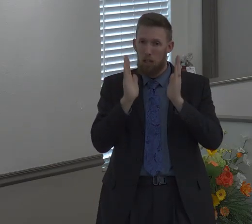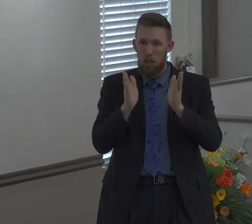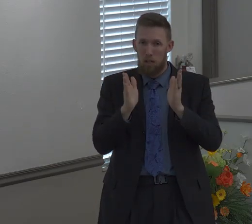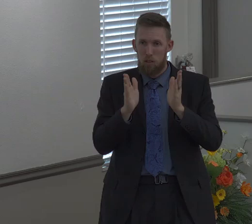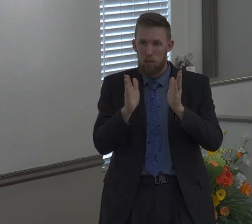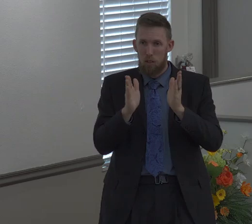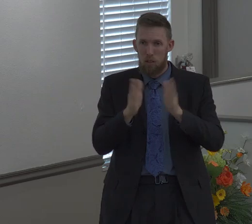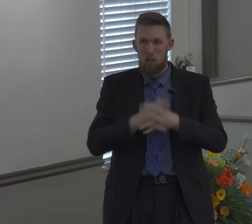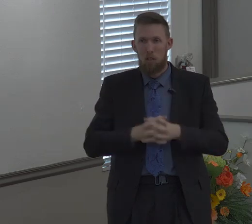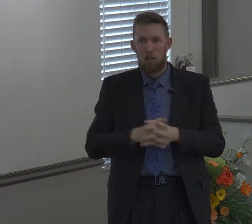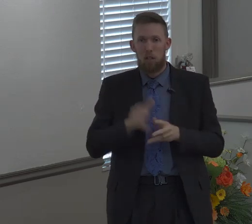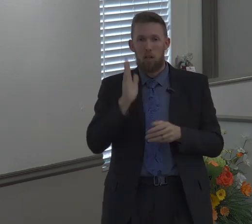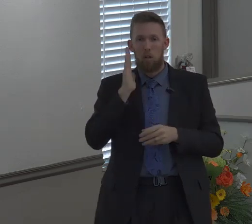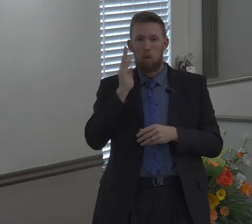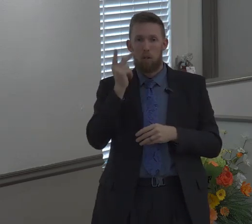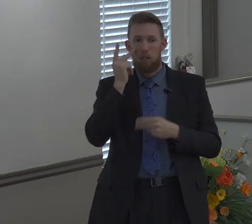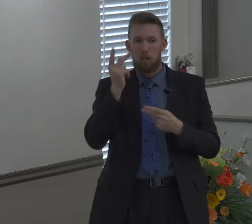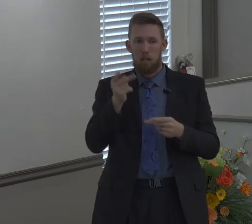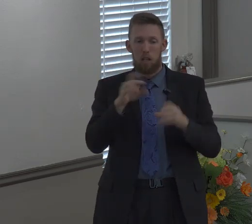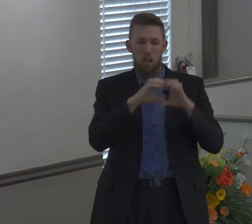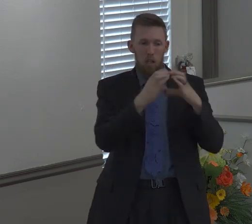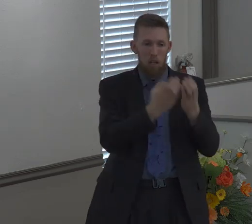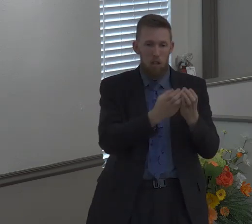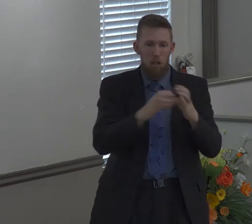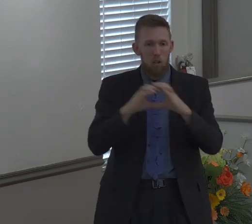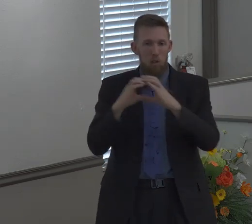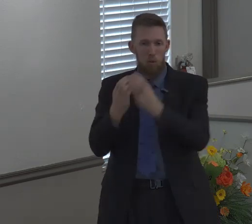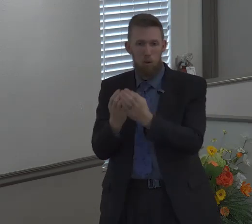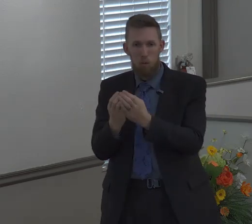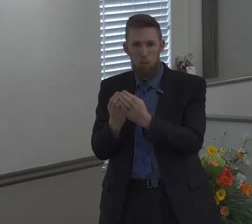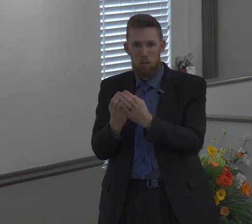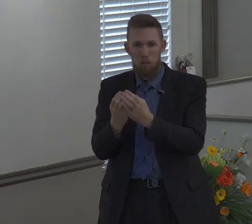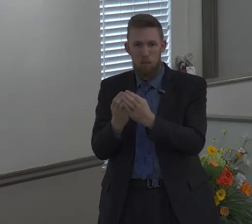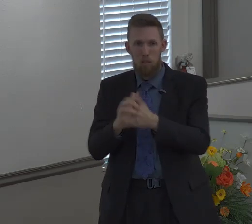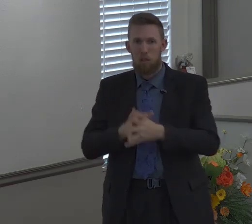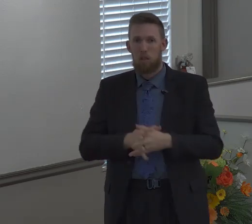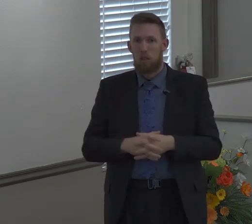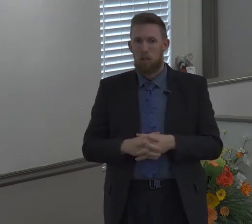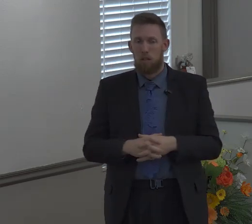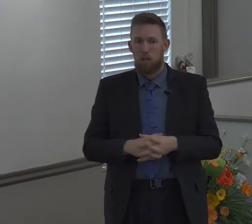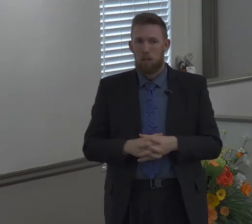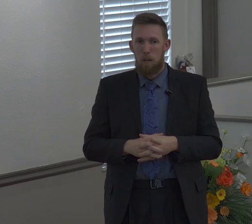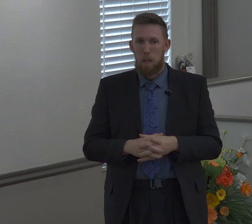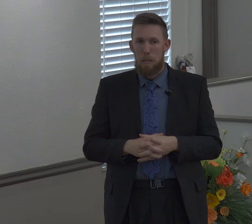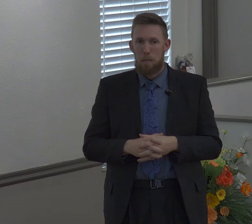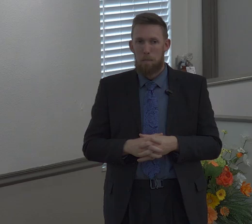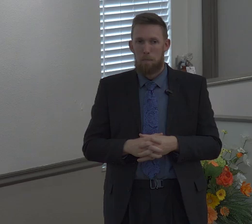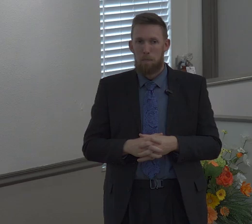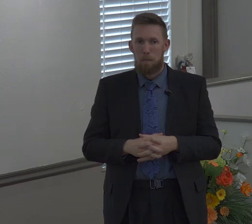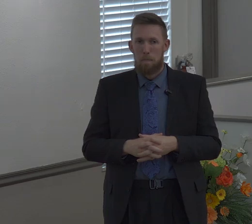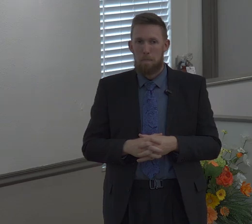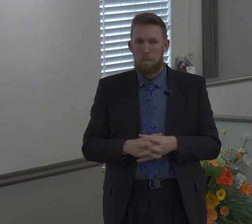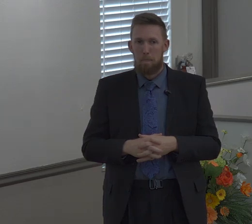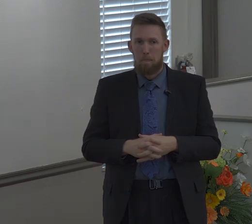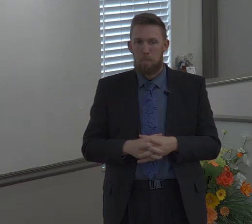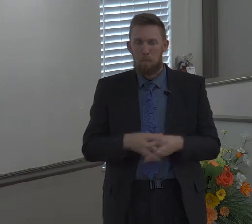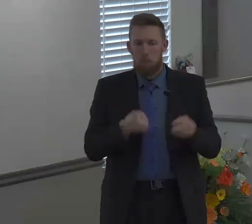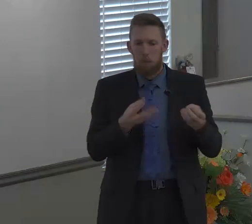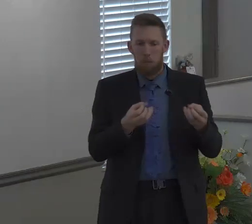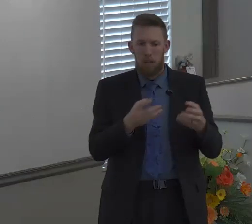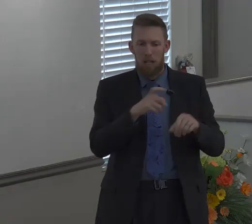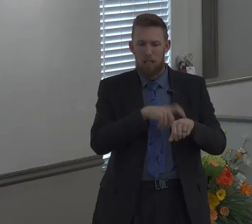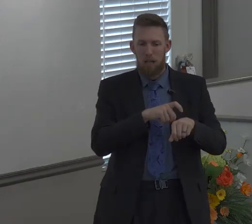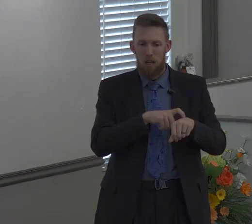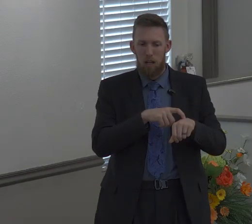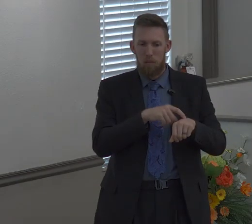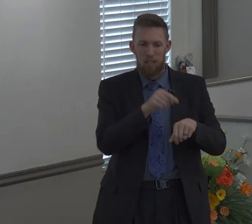attention, you will see groups of people around, not cliques, I'm talking about groups of people around.